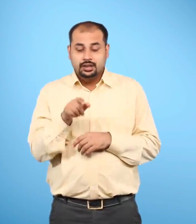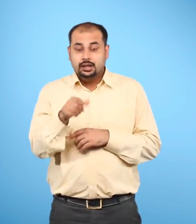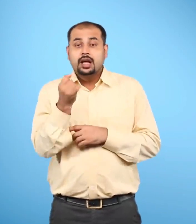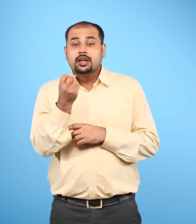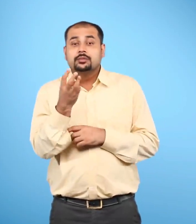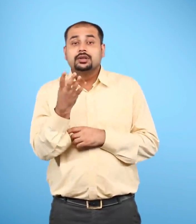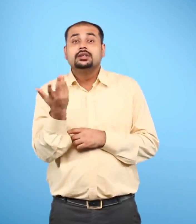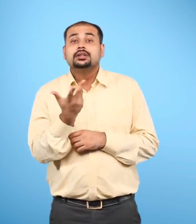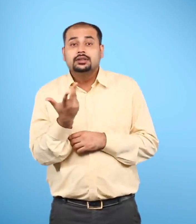How much?